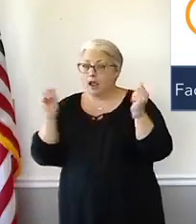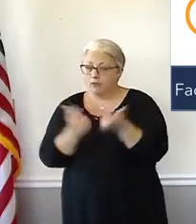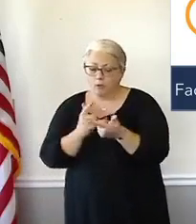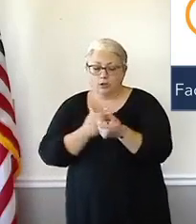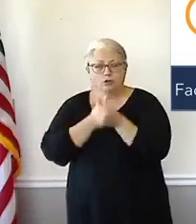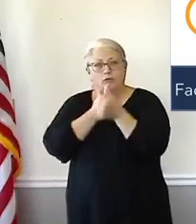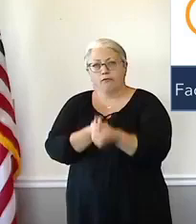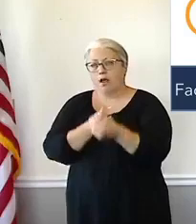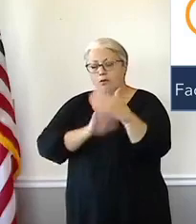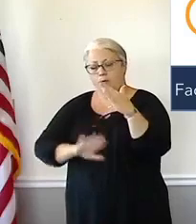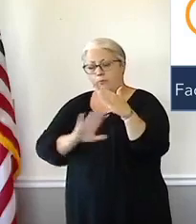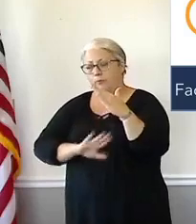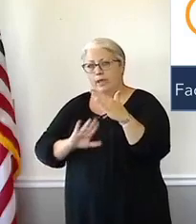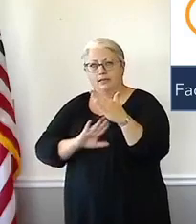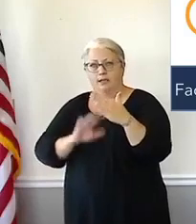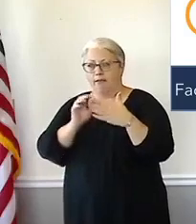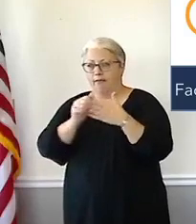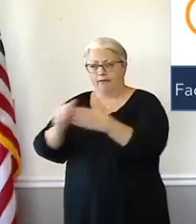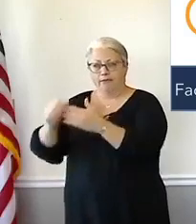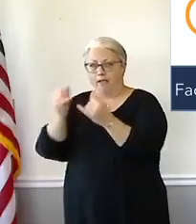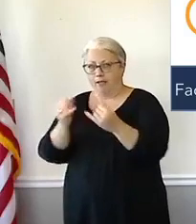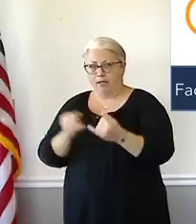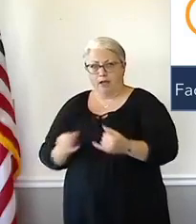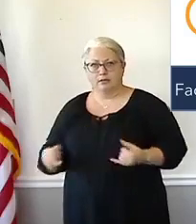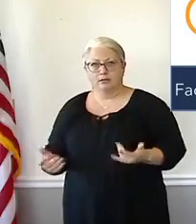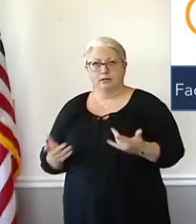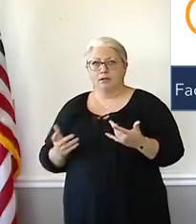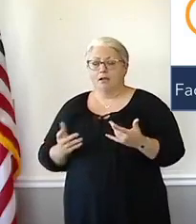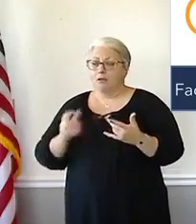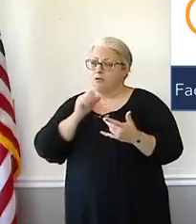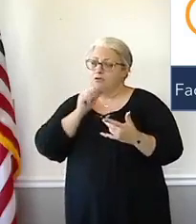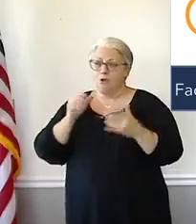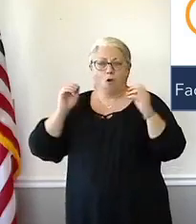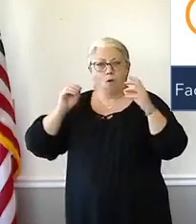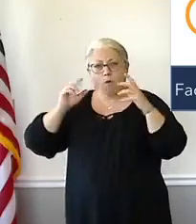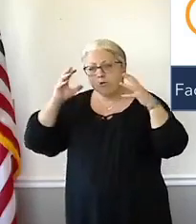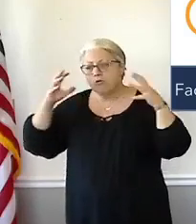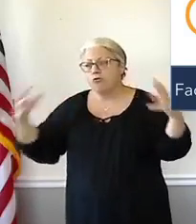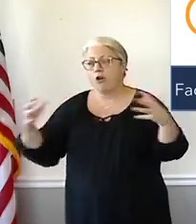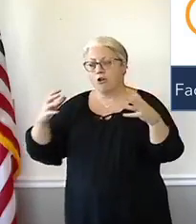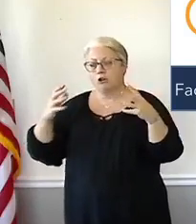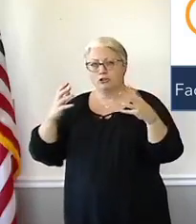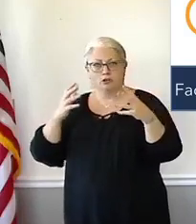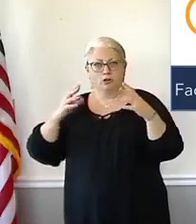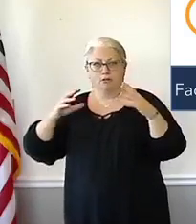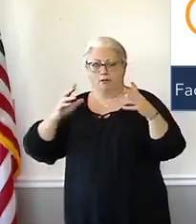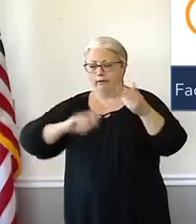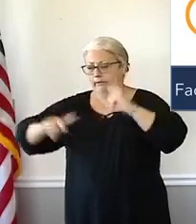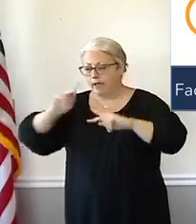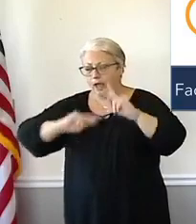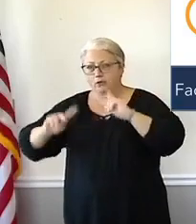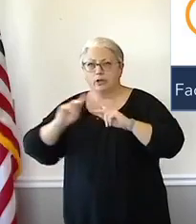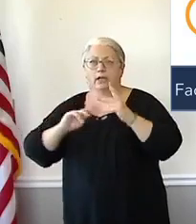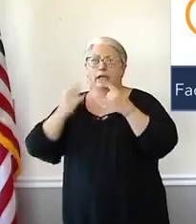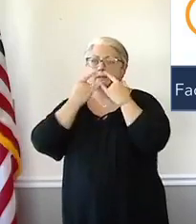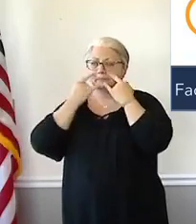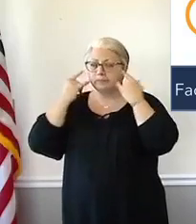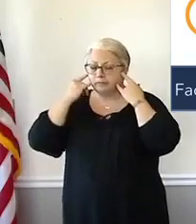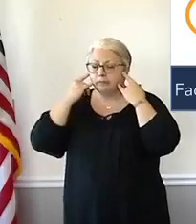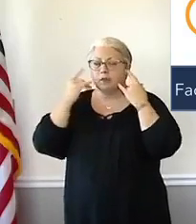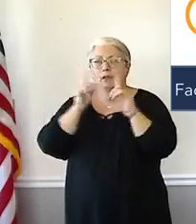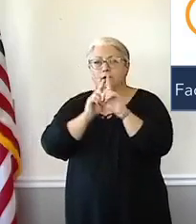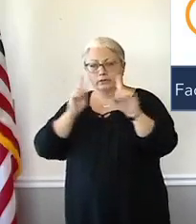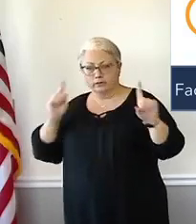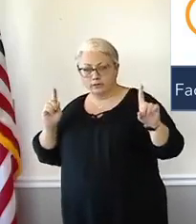follow the basic guidance: no large gatherings, social distance, and wear a face covering in public if you can't engage in social distancing. And